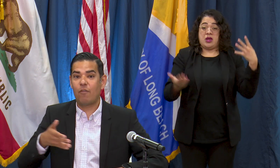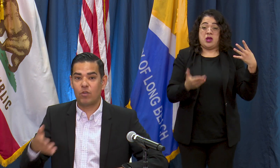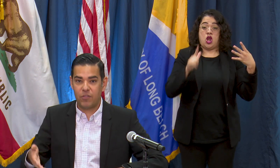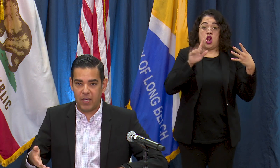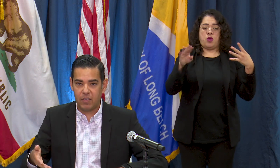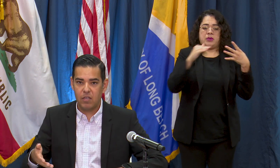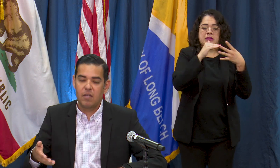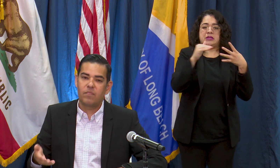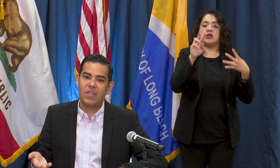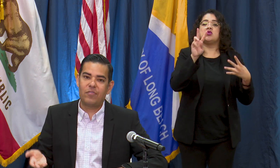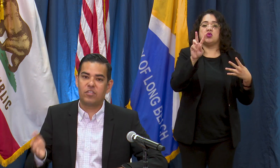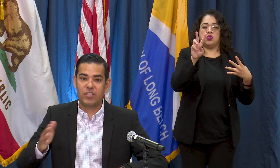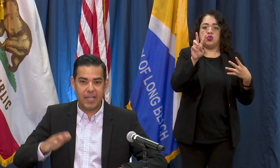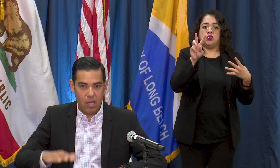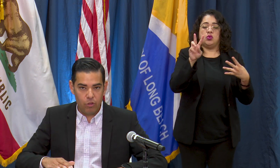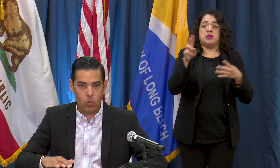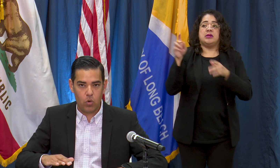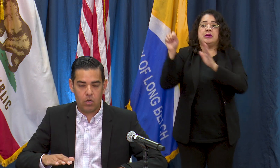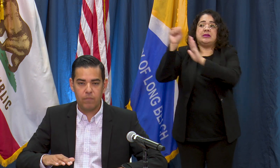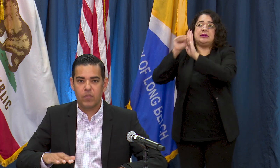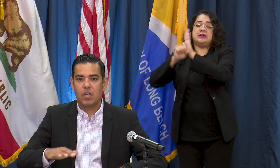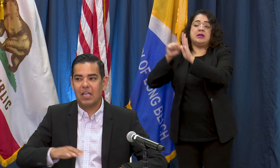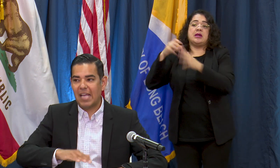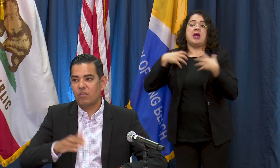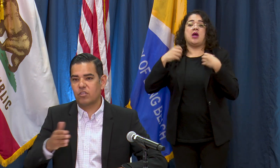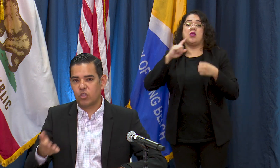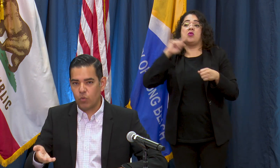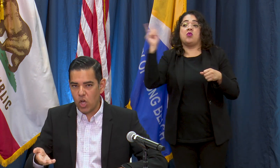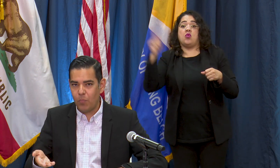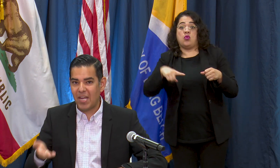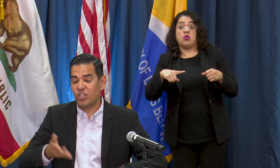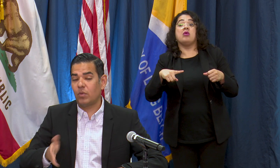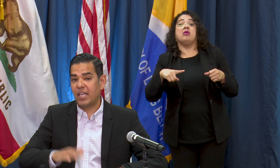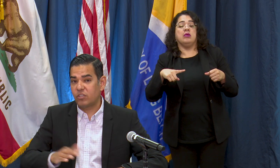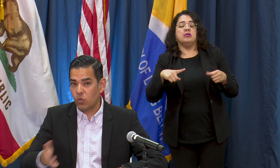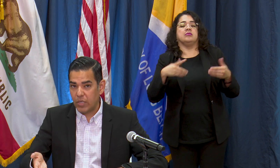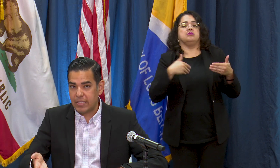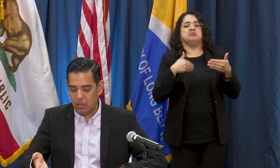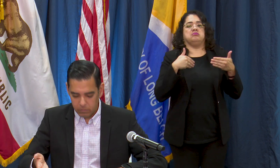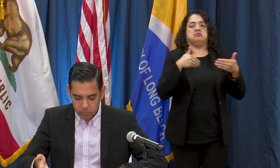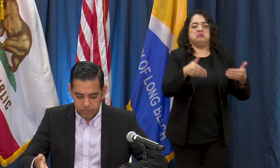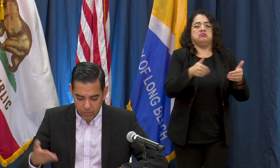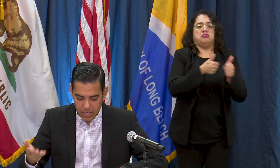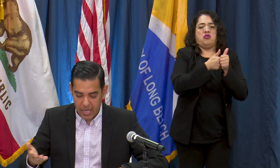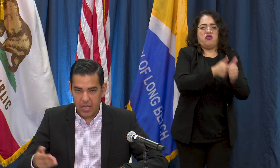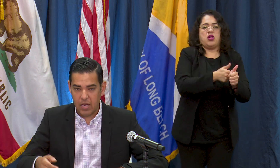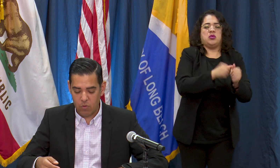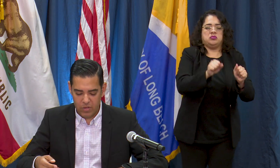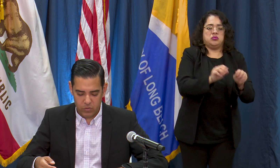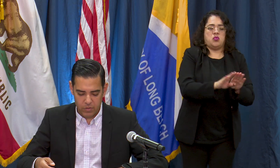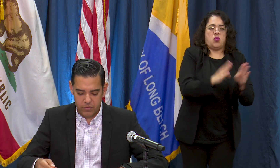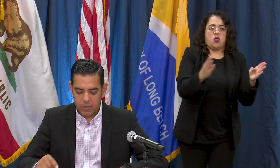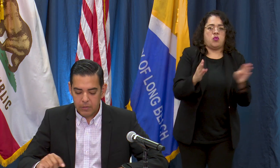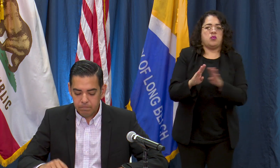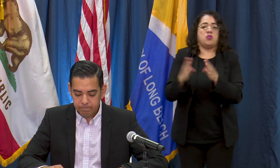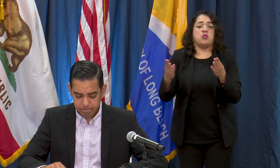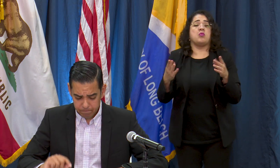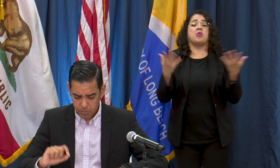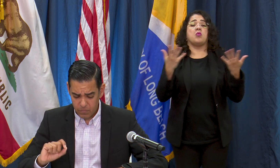reopened everything that the state health order allows us to reopen as it relates to retail and